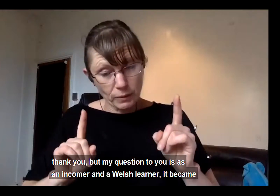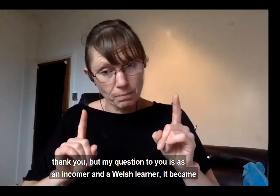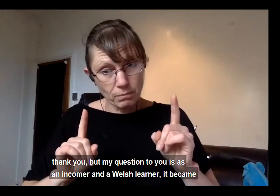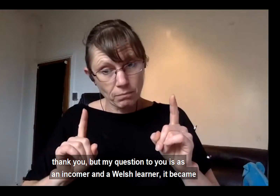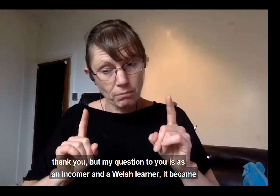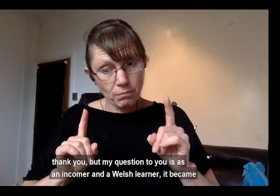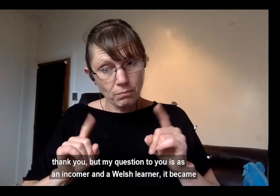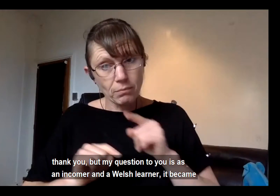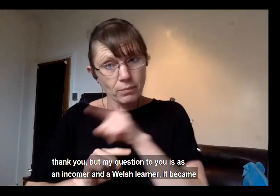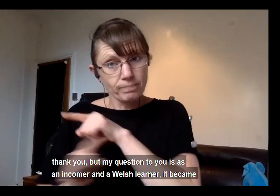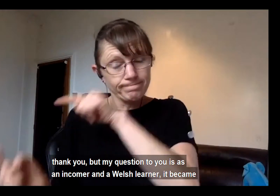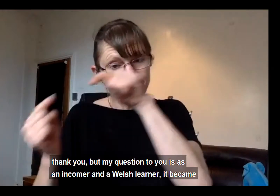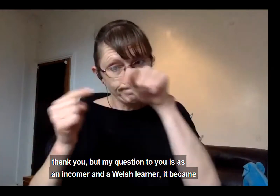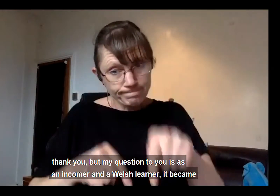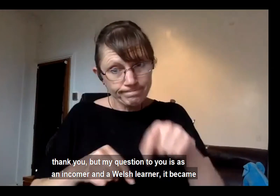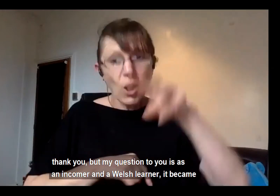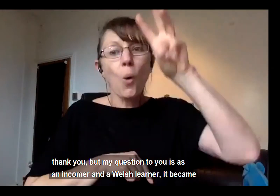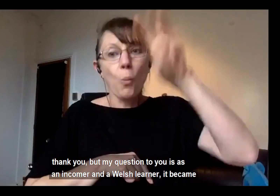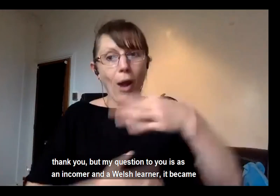learner,